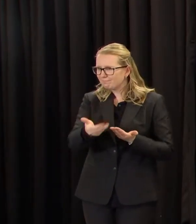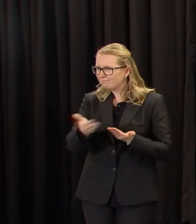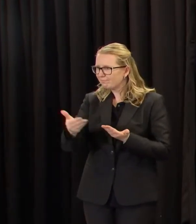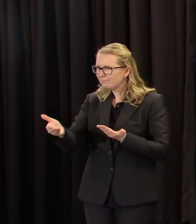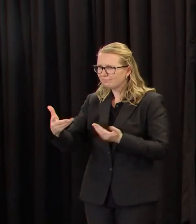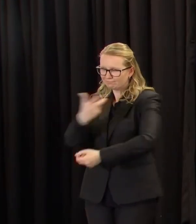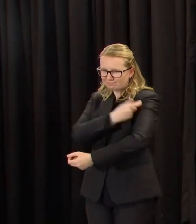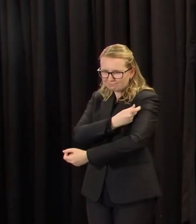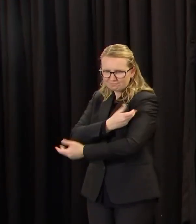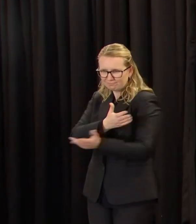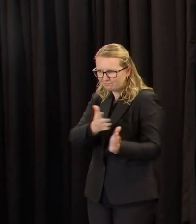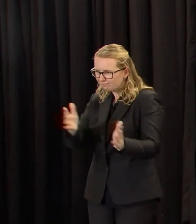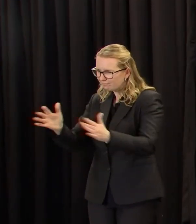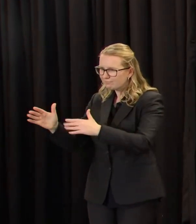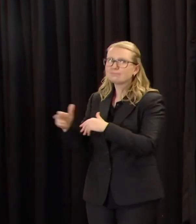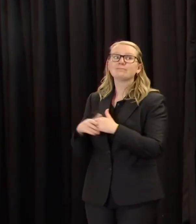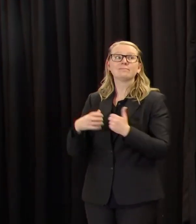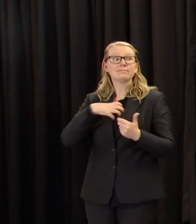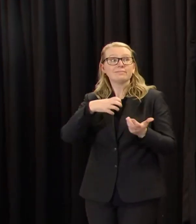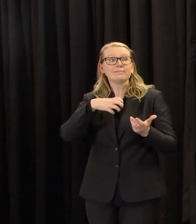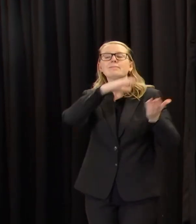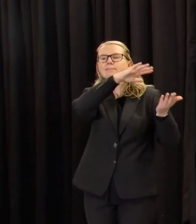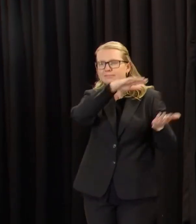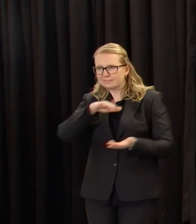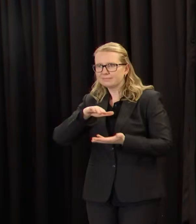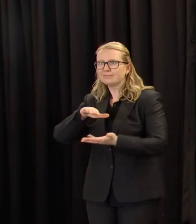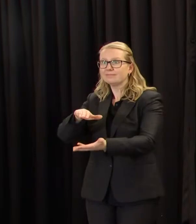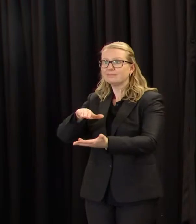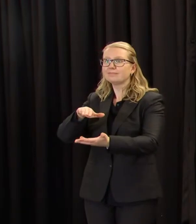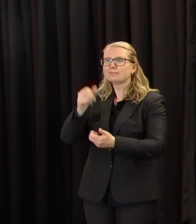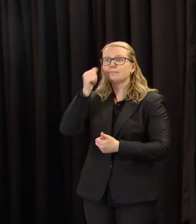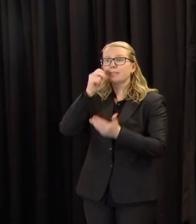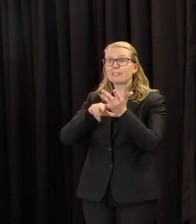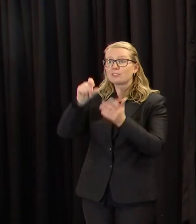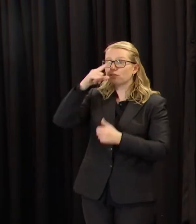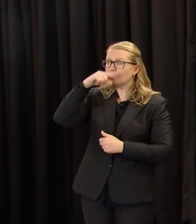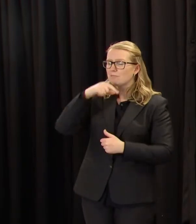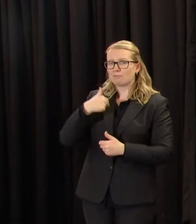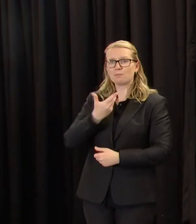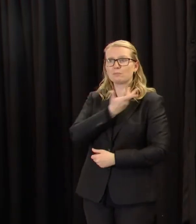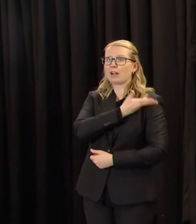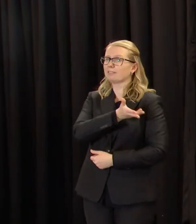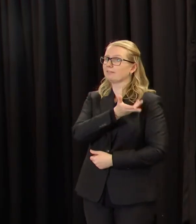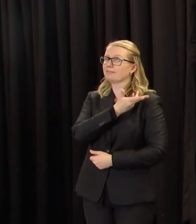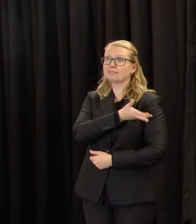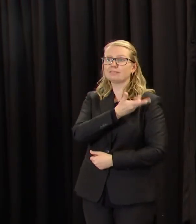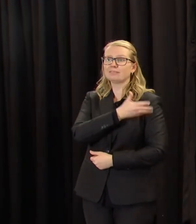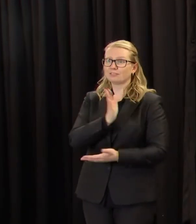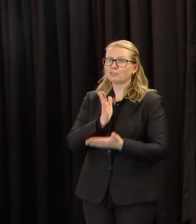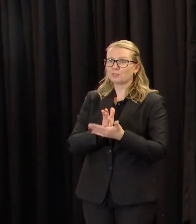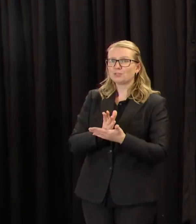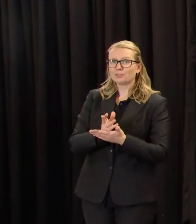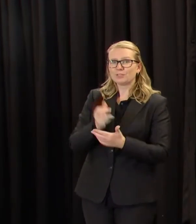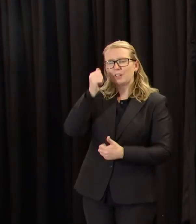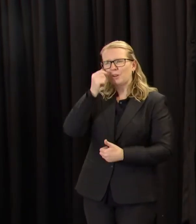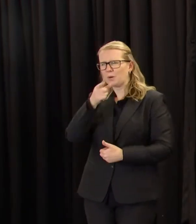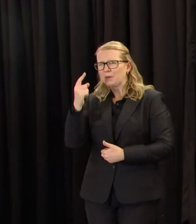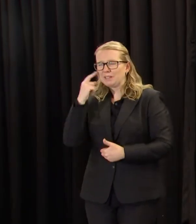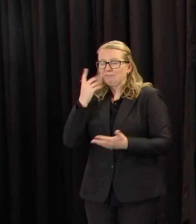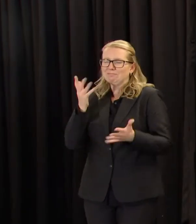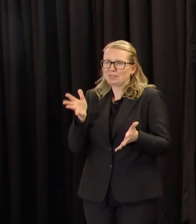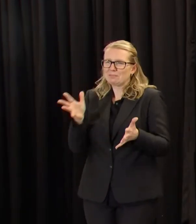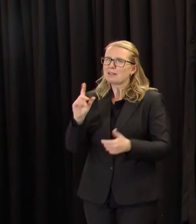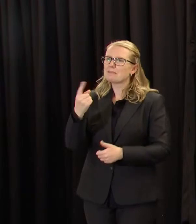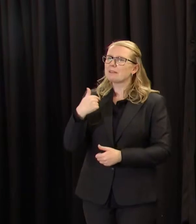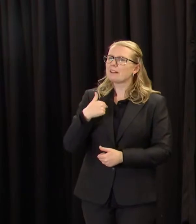arms as fast as possible, and I think Victorians are doing a mighty job at that, and we can be proud. It sounds odd, but I was pleased